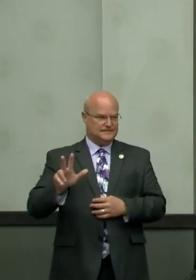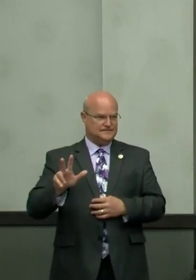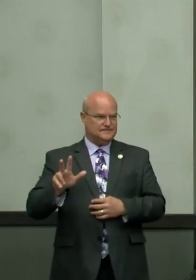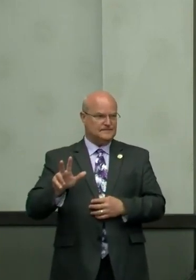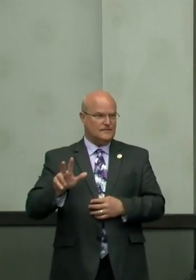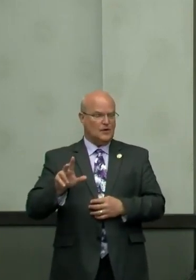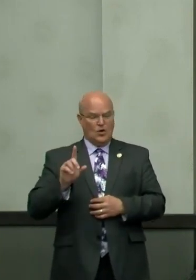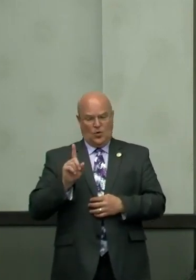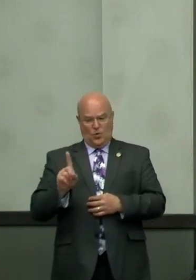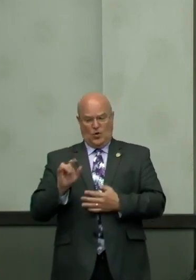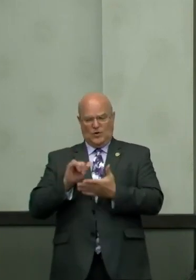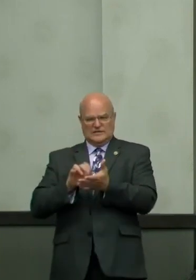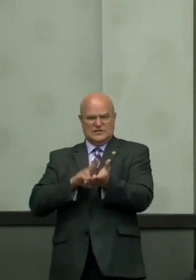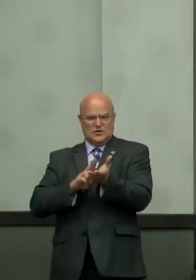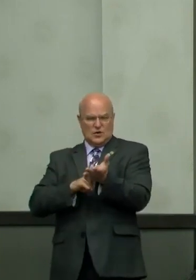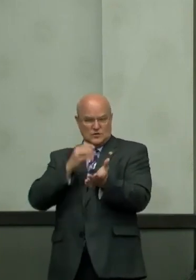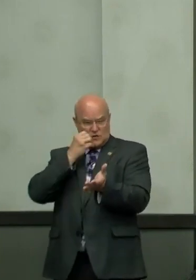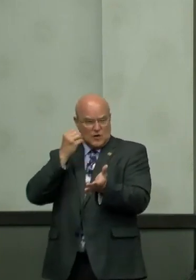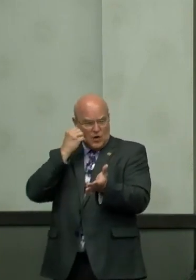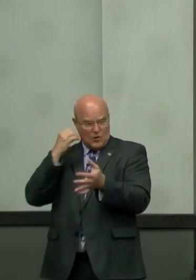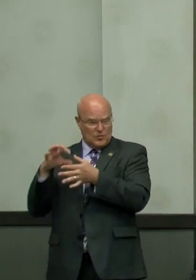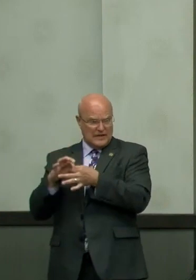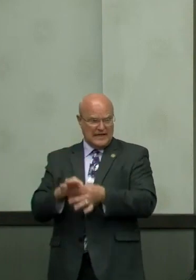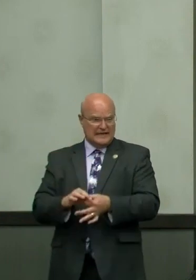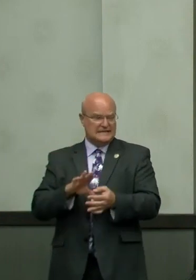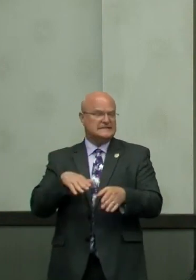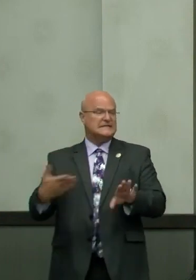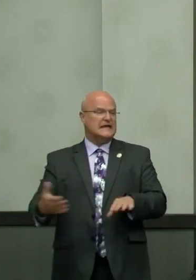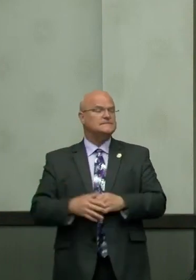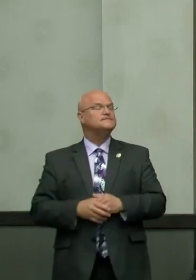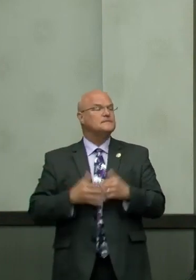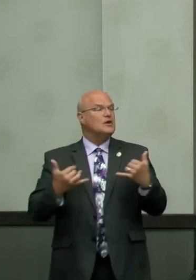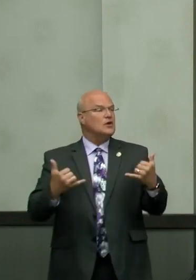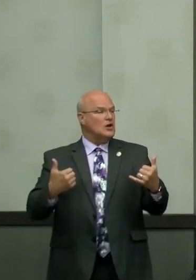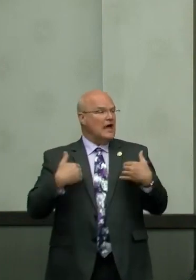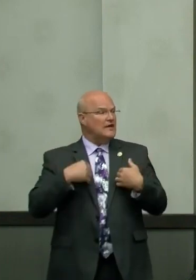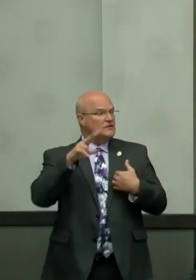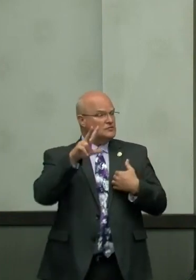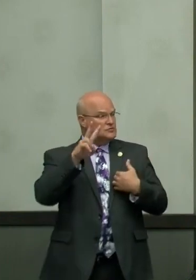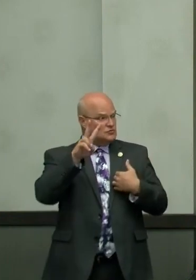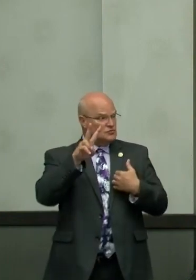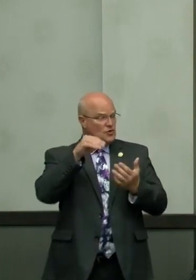yesterday. One of those was a nursing home related death. So currently we have